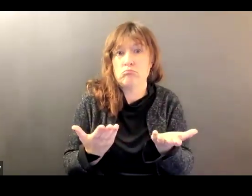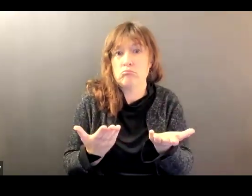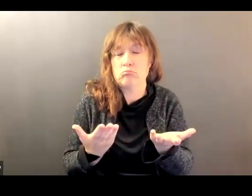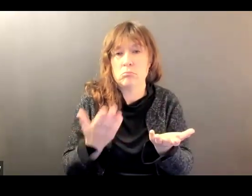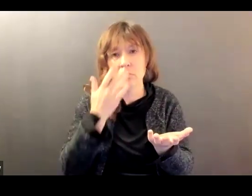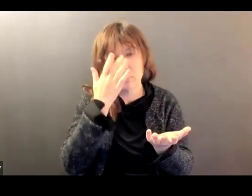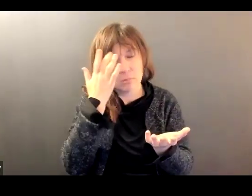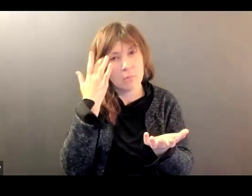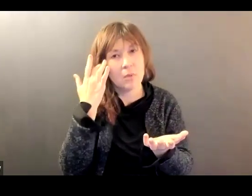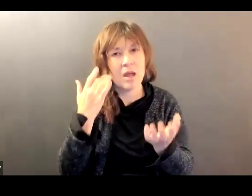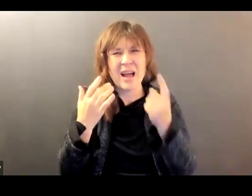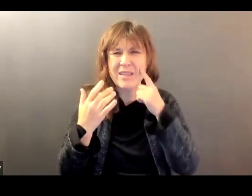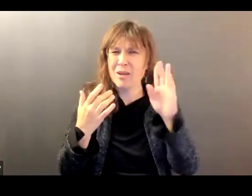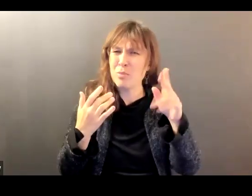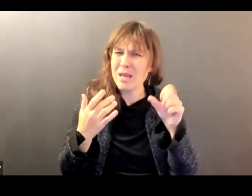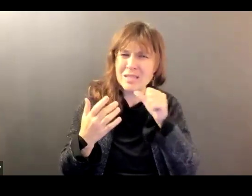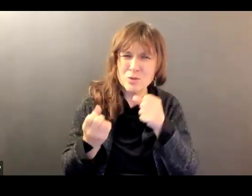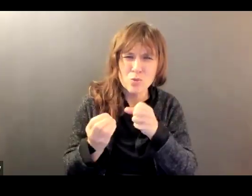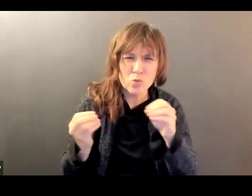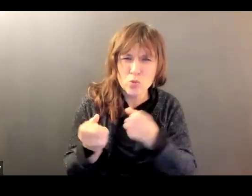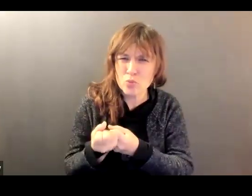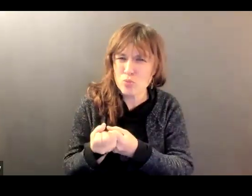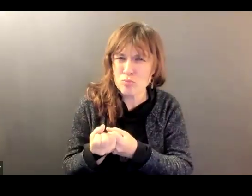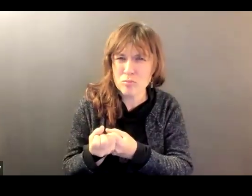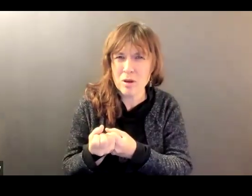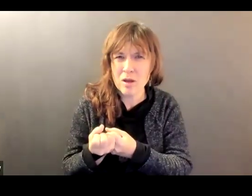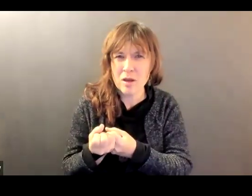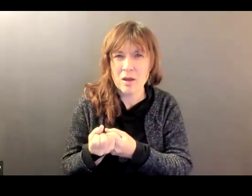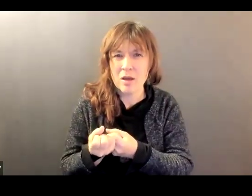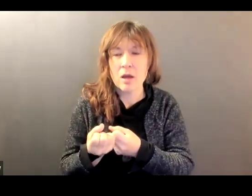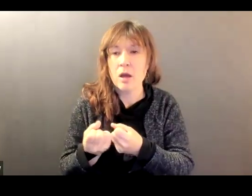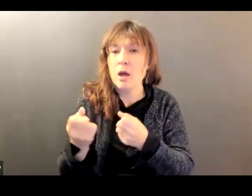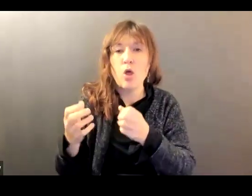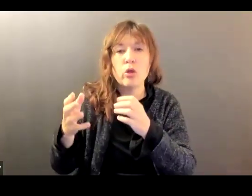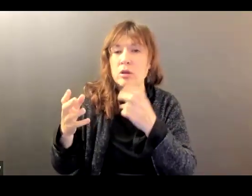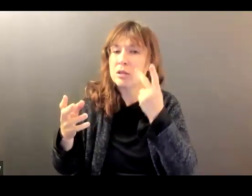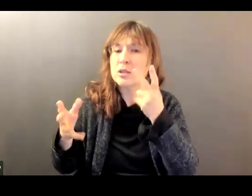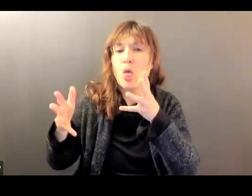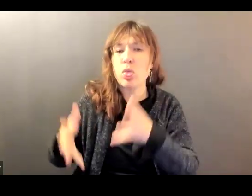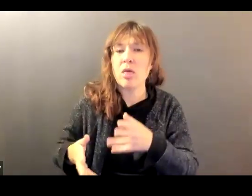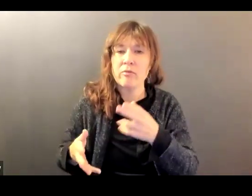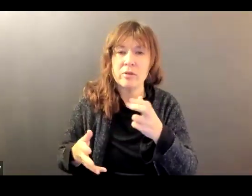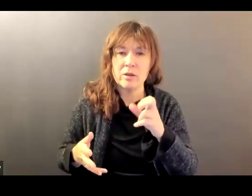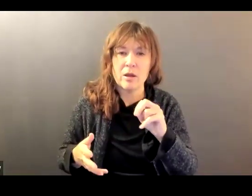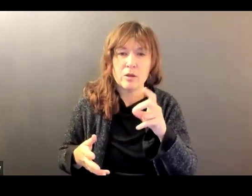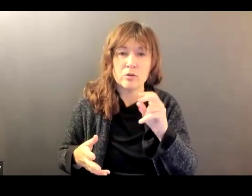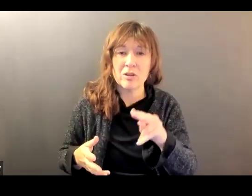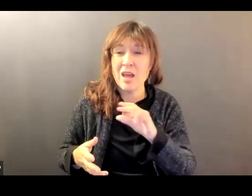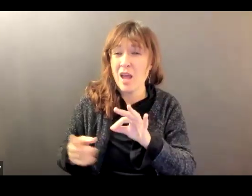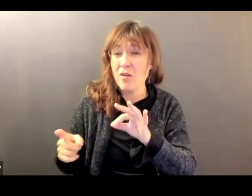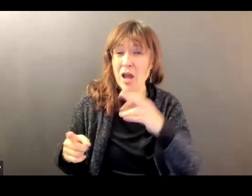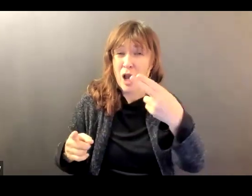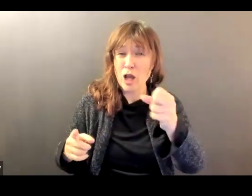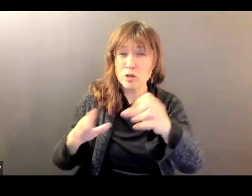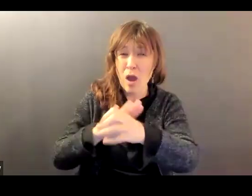think lack of district support, we're seeing where the Henderson is now. Removing the high school will create more harm for an